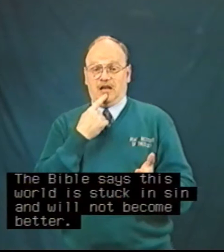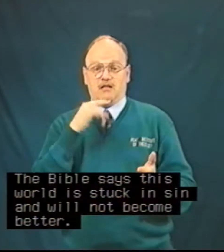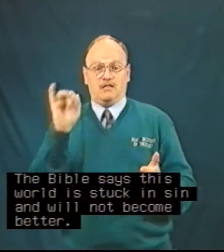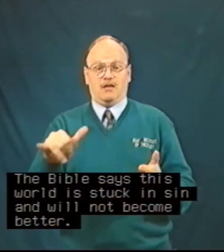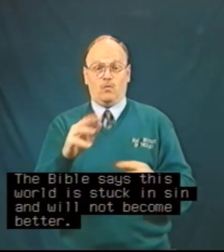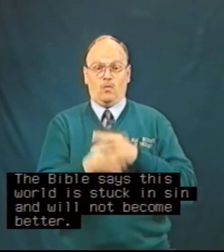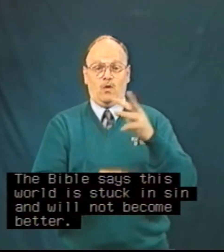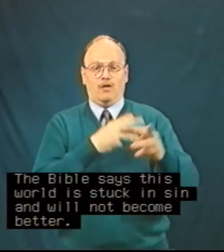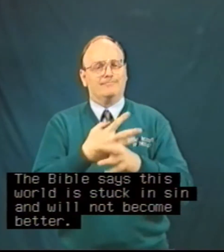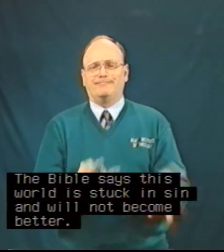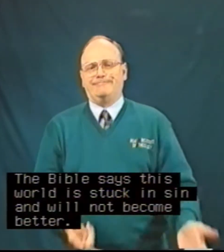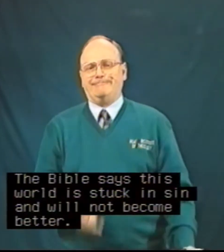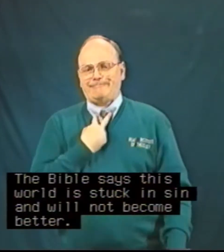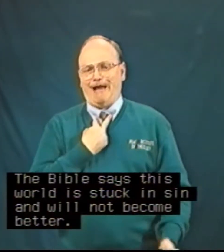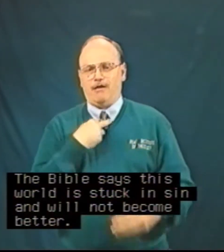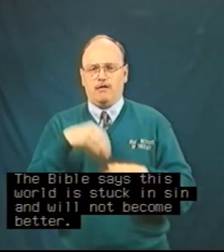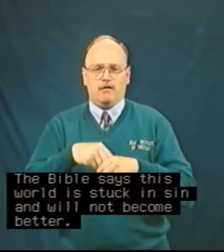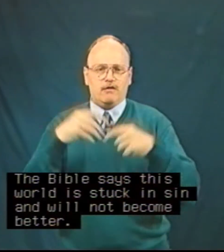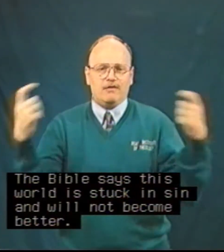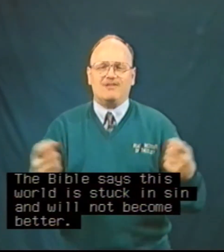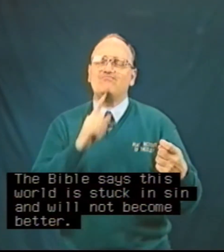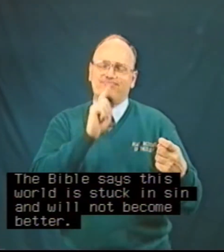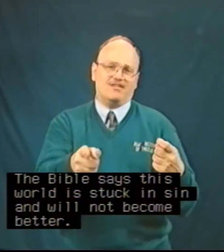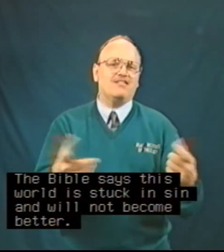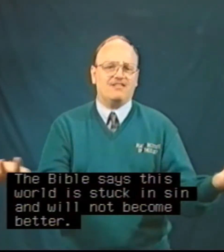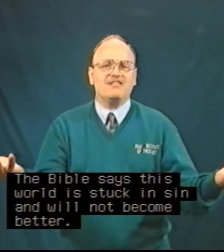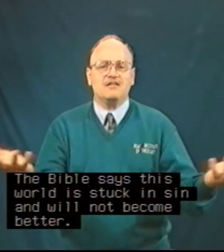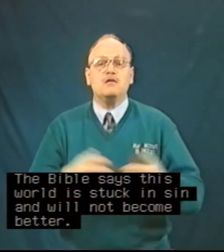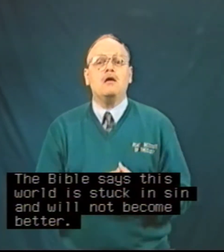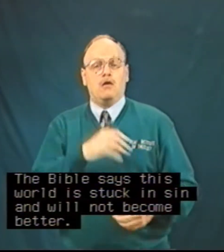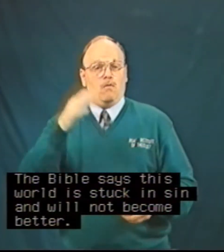The Bible says this world is stuck in sin and will not become better.